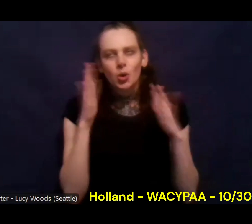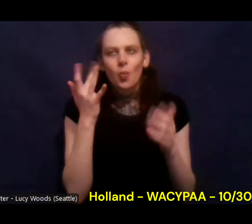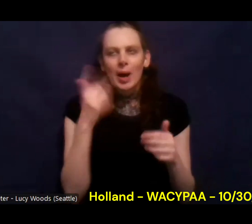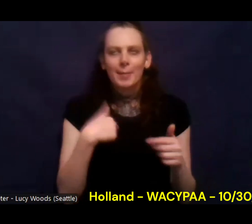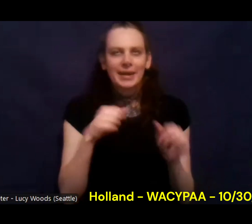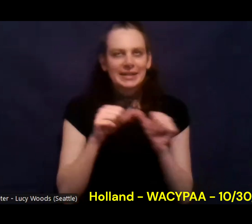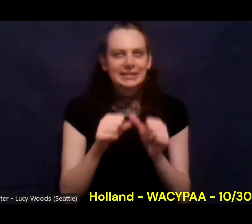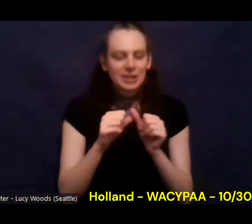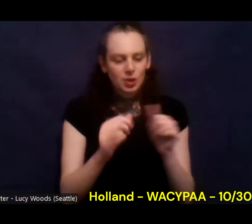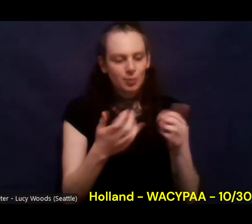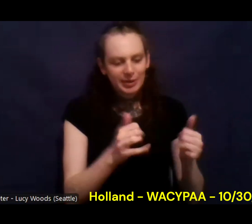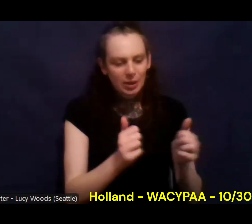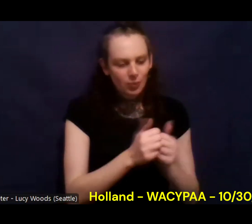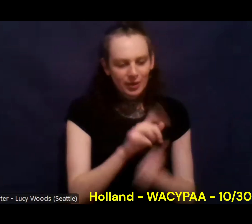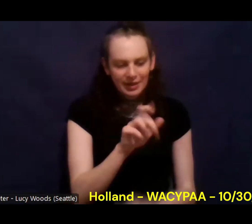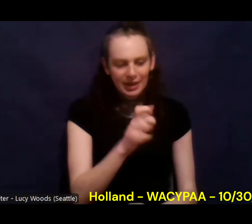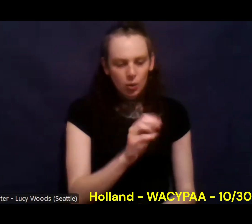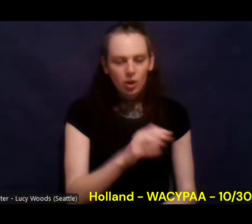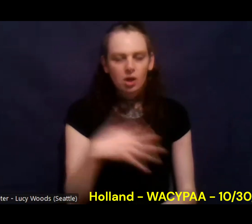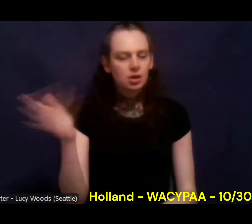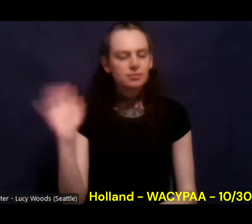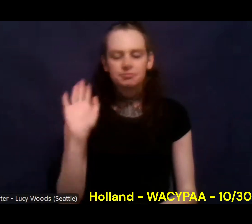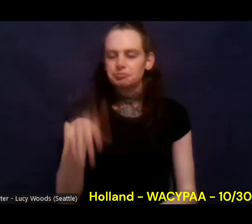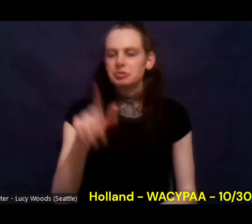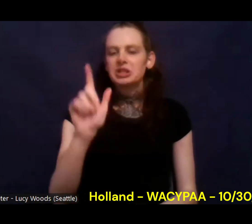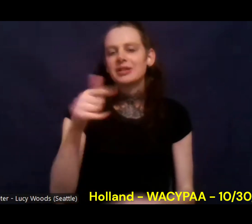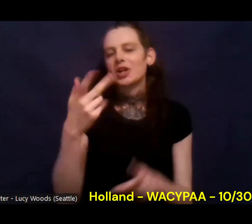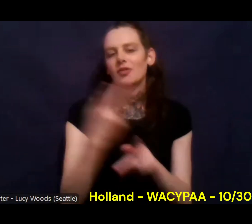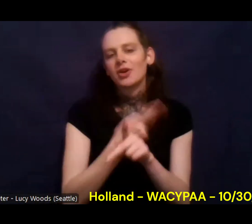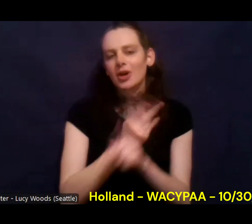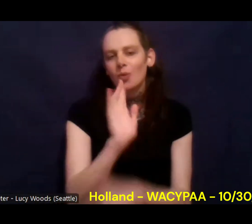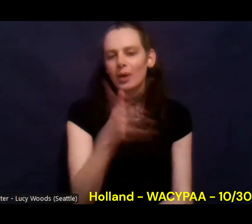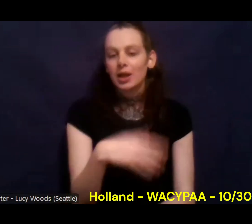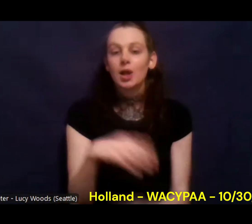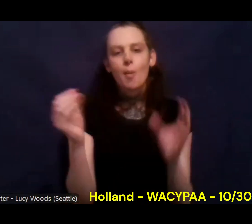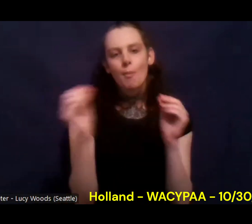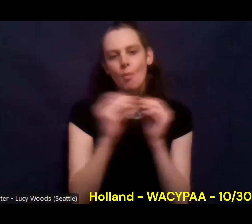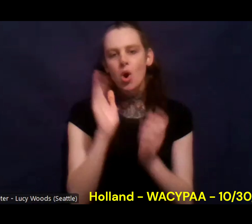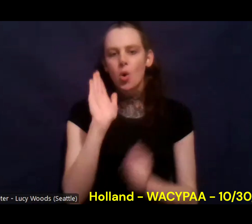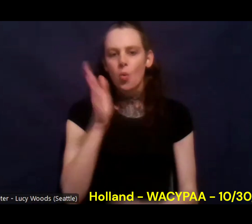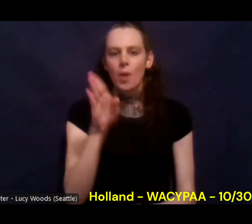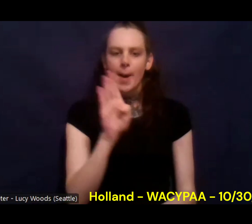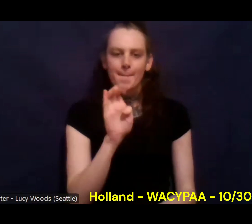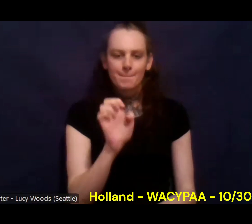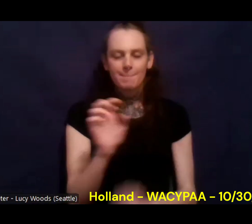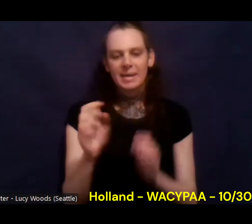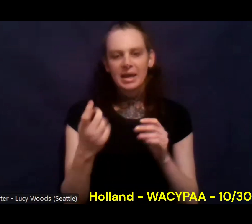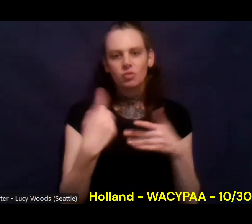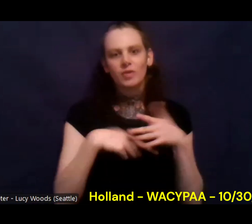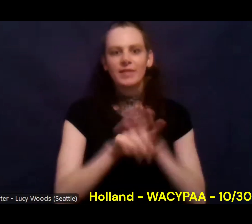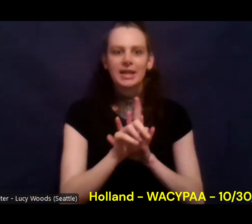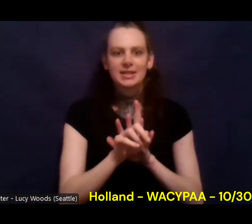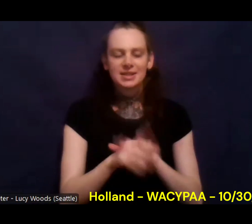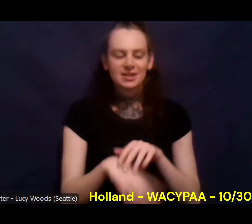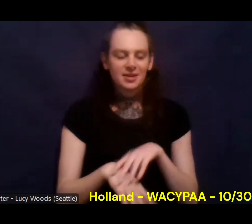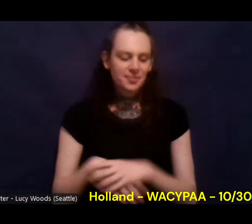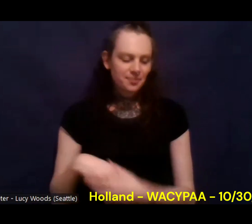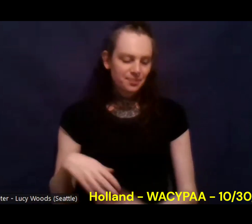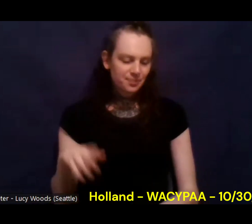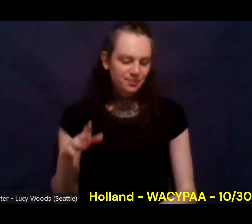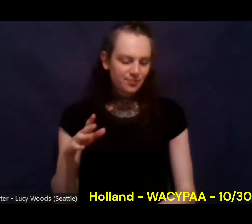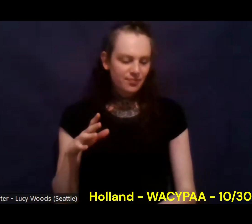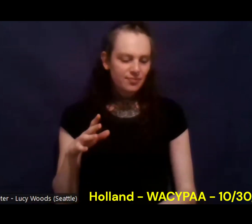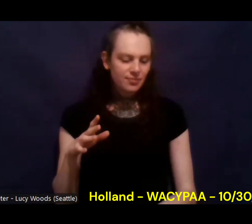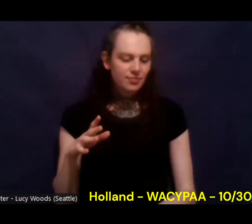myself through this torture, but like we'll figure it out. More will be revealed. Um, and then the biggest one for me in my